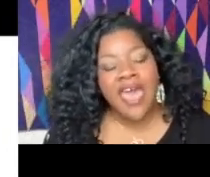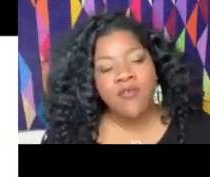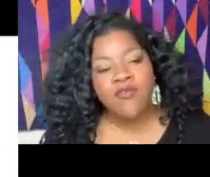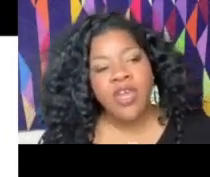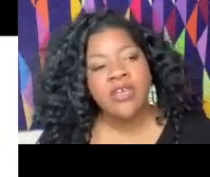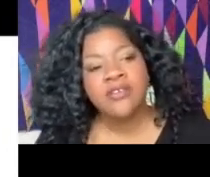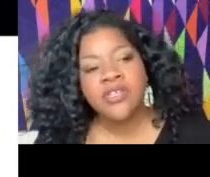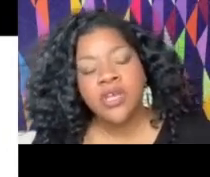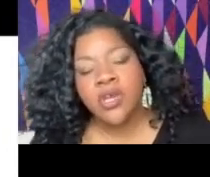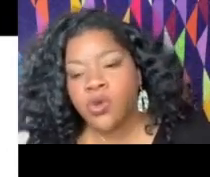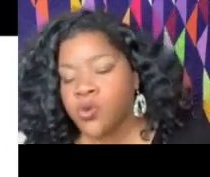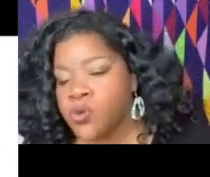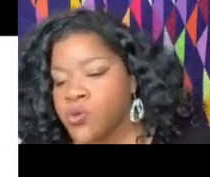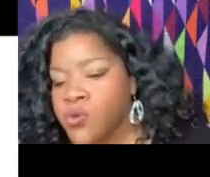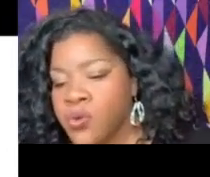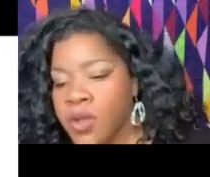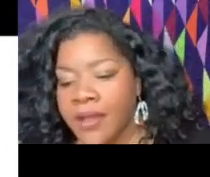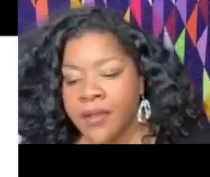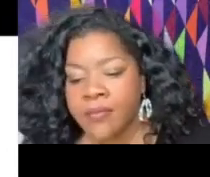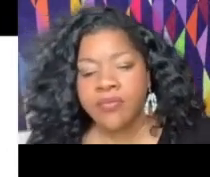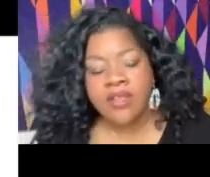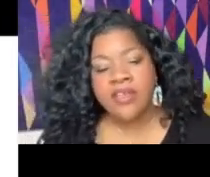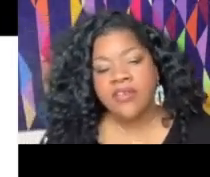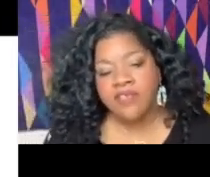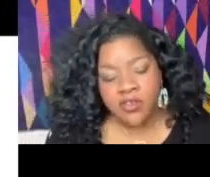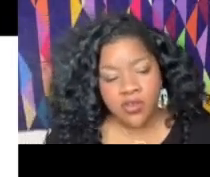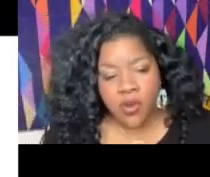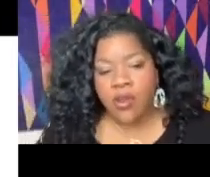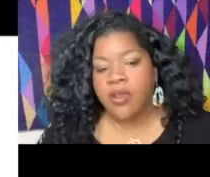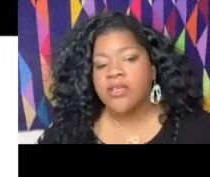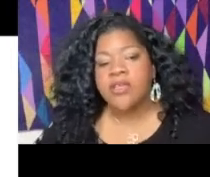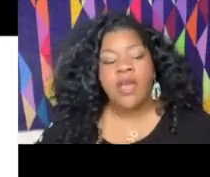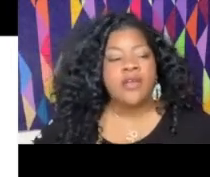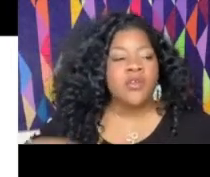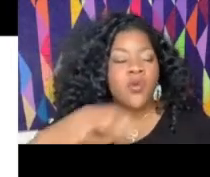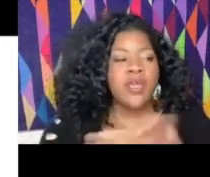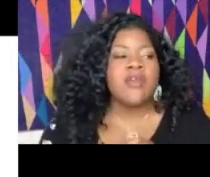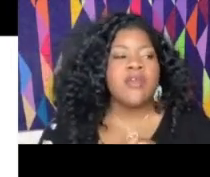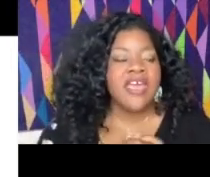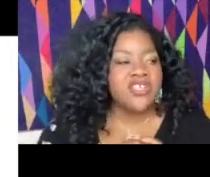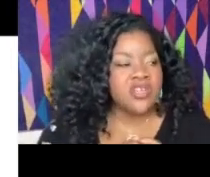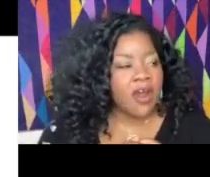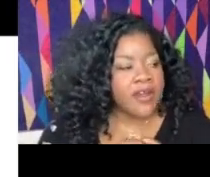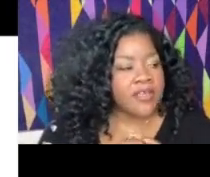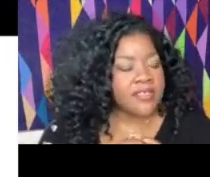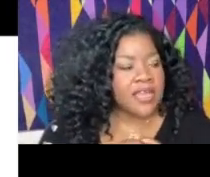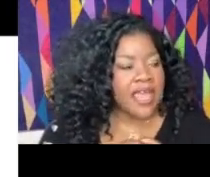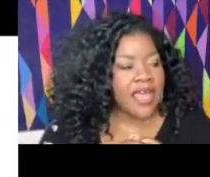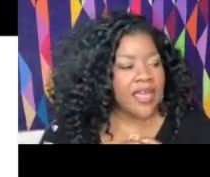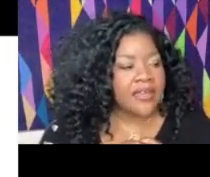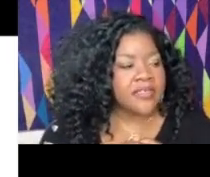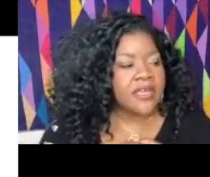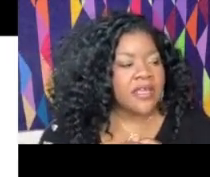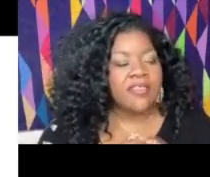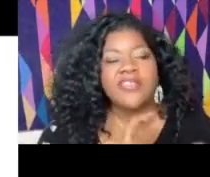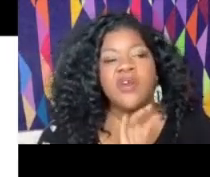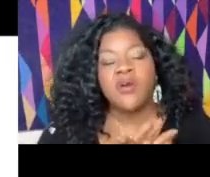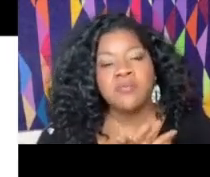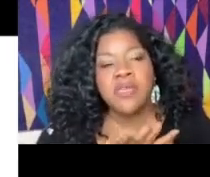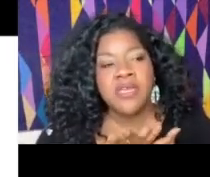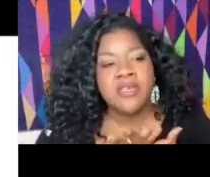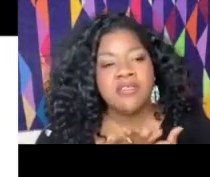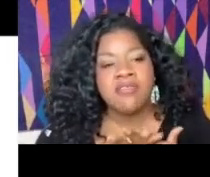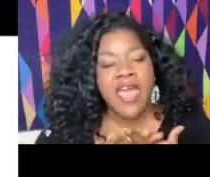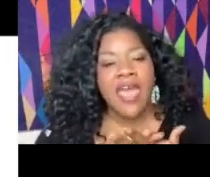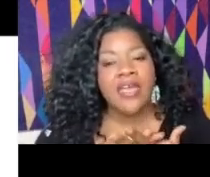because I had a friend who lived in New York, a young queer Asian artist, and they